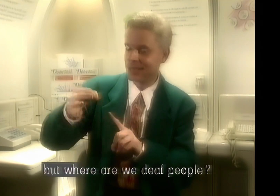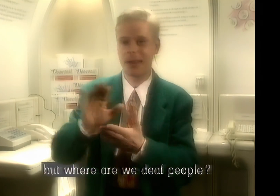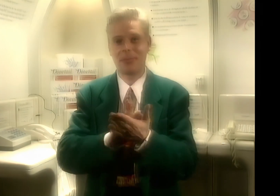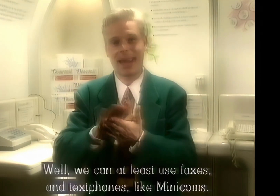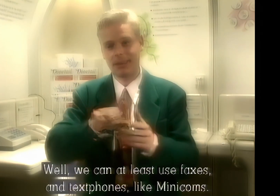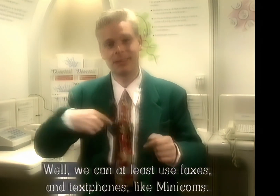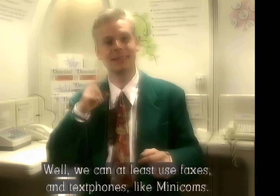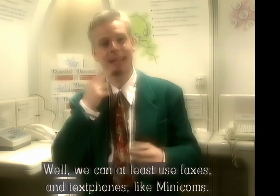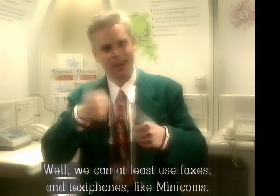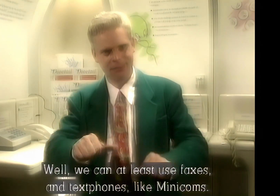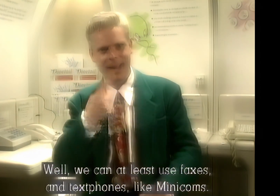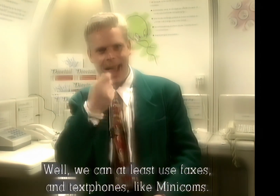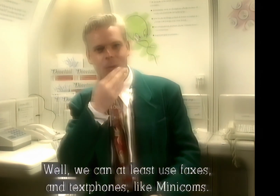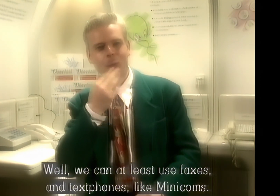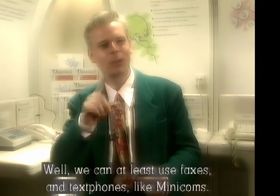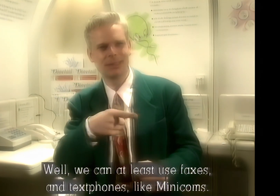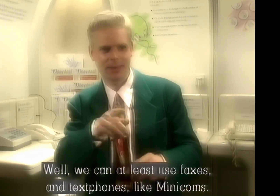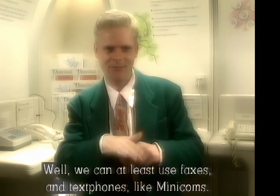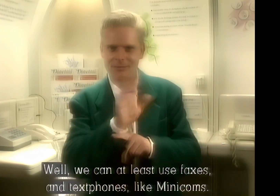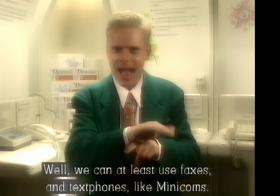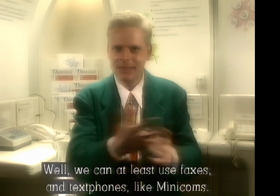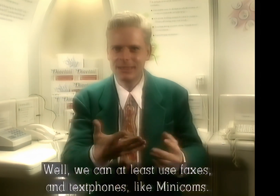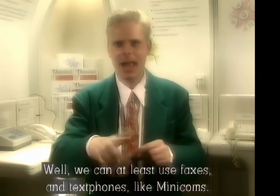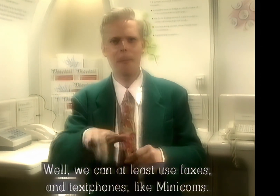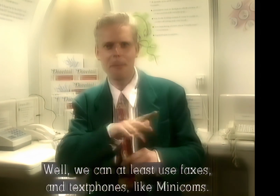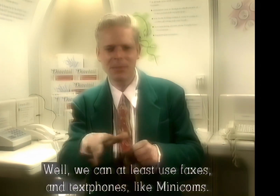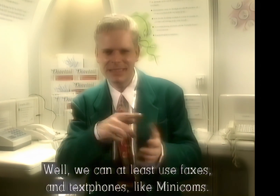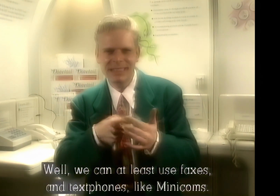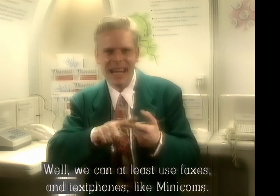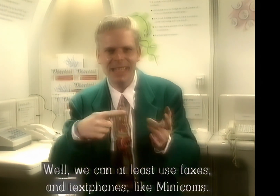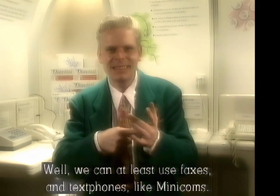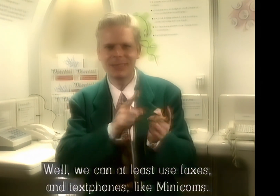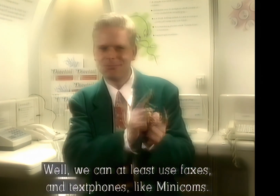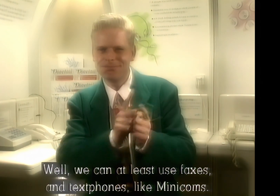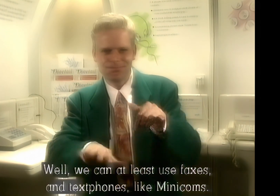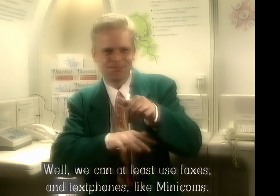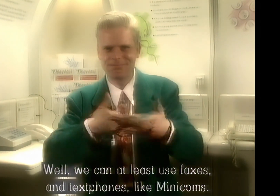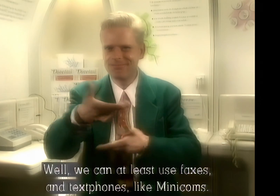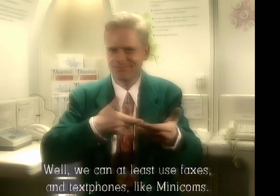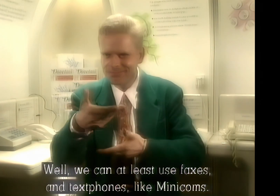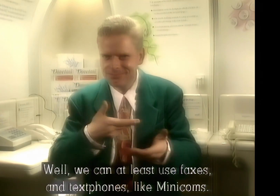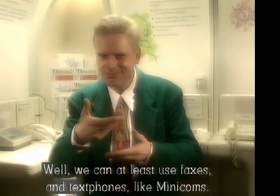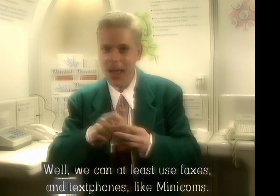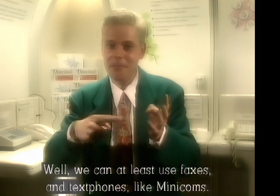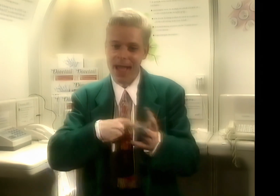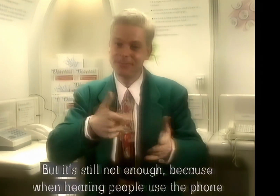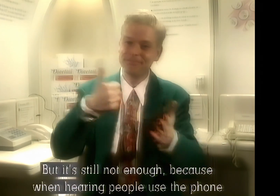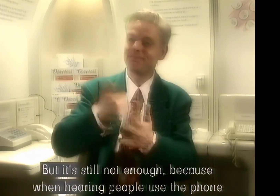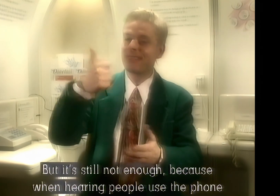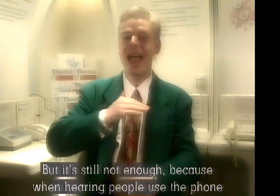because of some of the improvements in technology, we can at least use faxes and, of course, text phones like minicoms. But